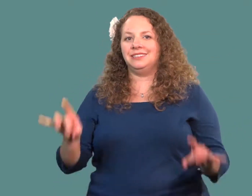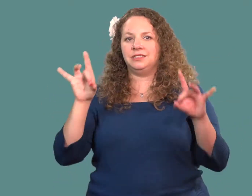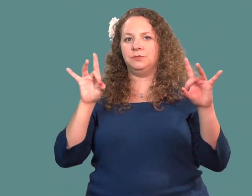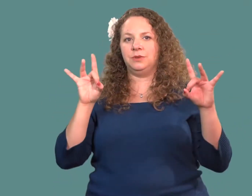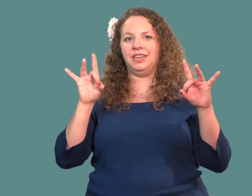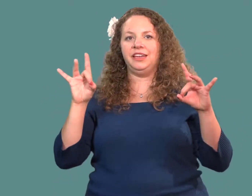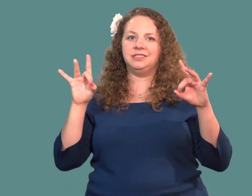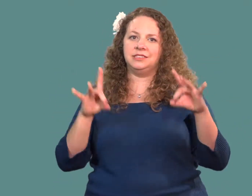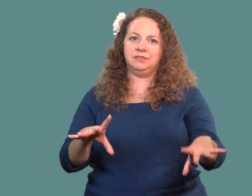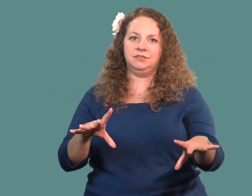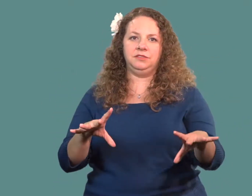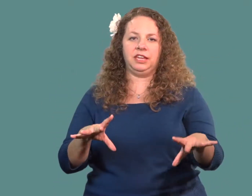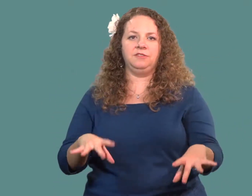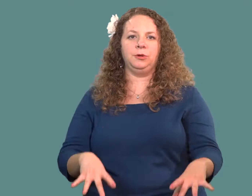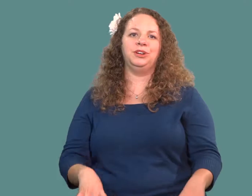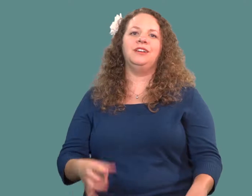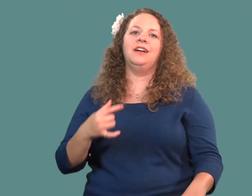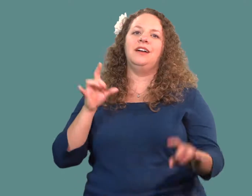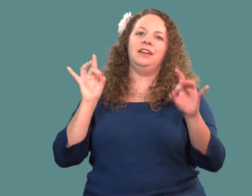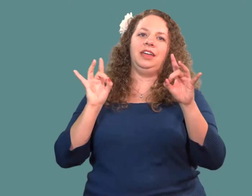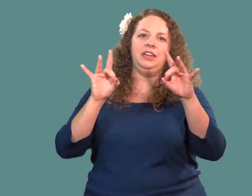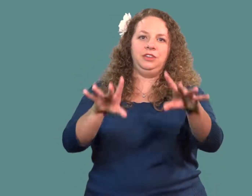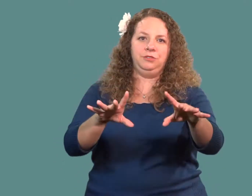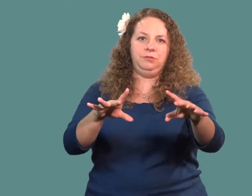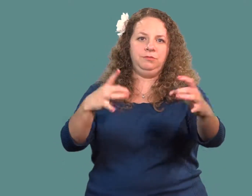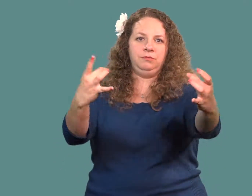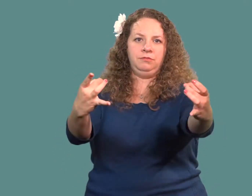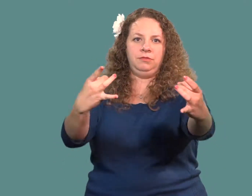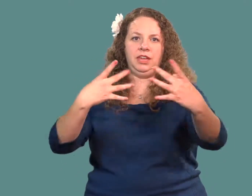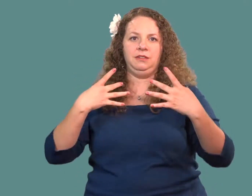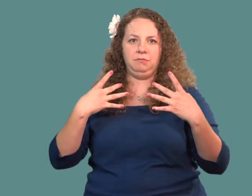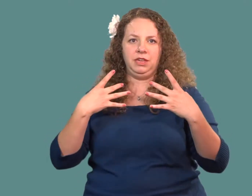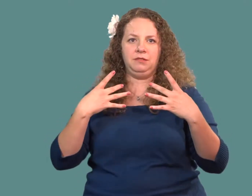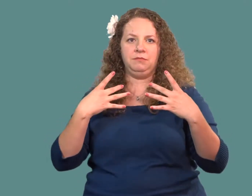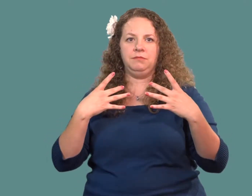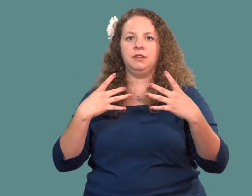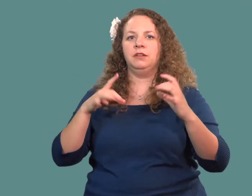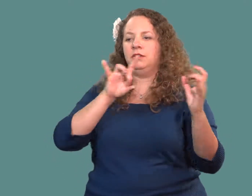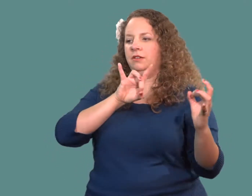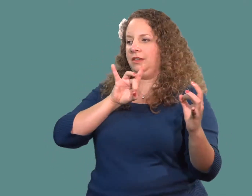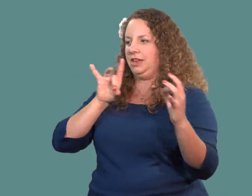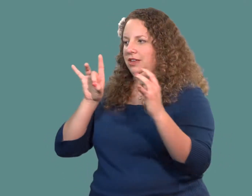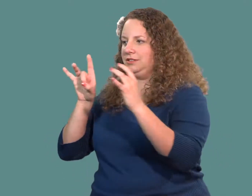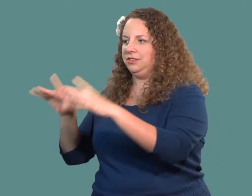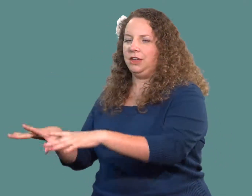Hate, with eights, flicking forward. Hate you, hate me, hate